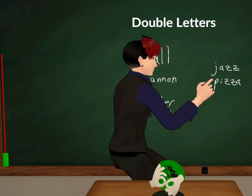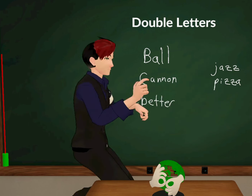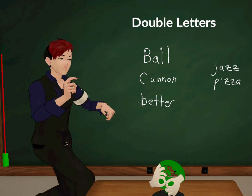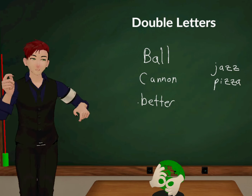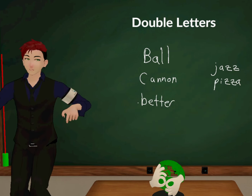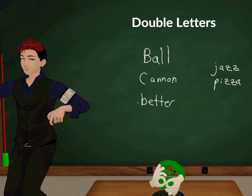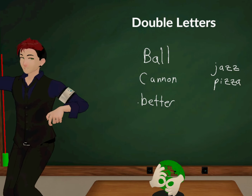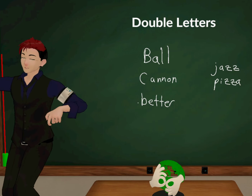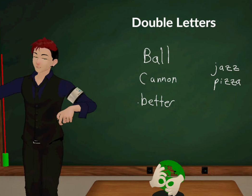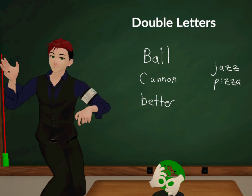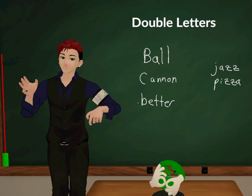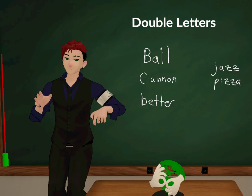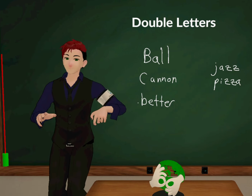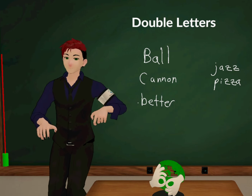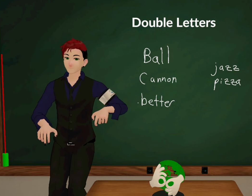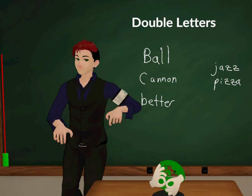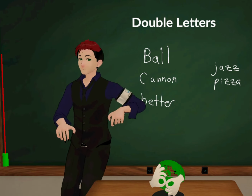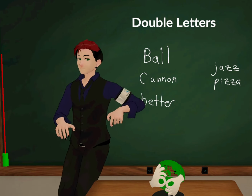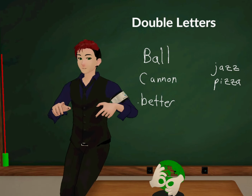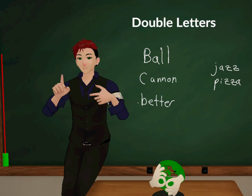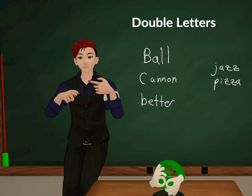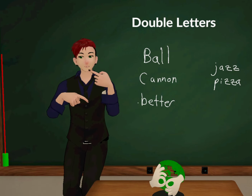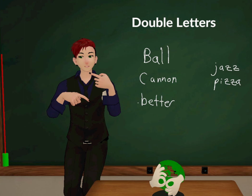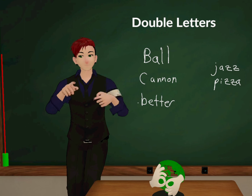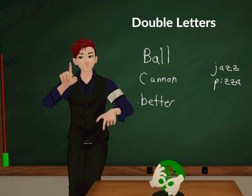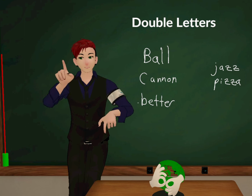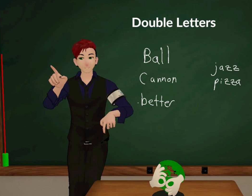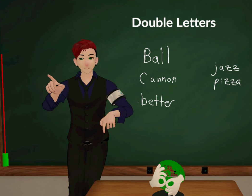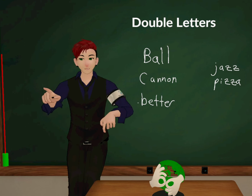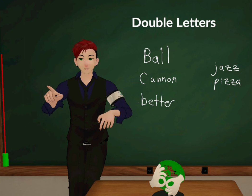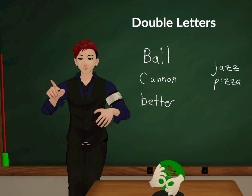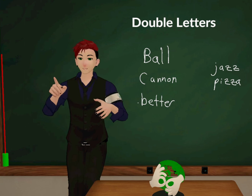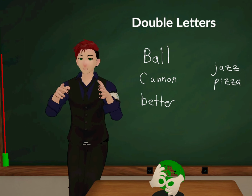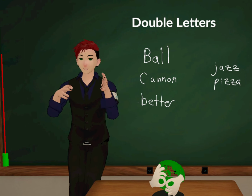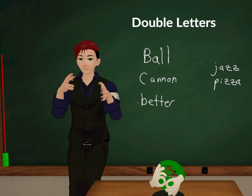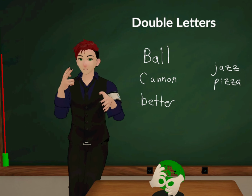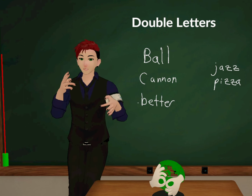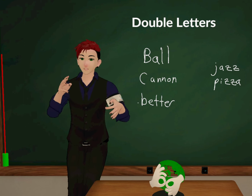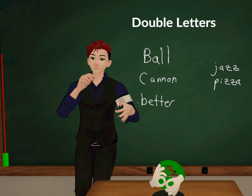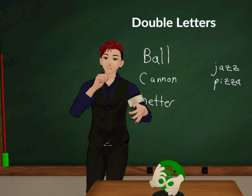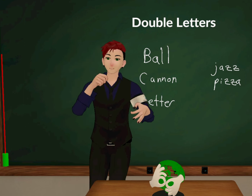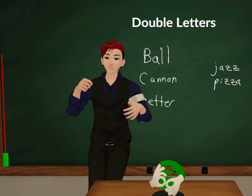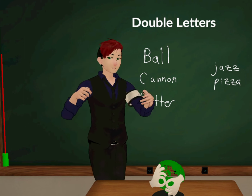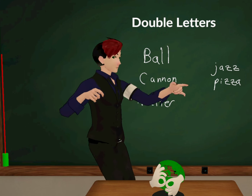And that is for Z's. So whenever you have a Z and you have it twice, you're not going to do